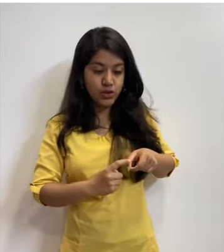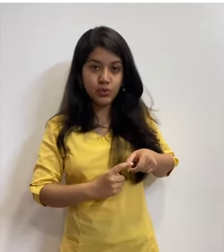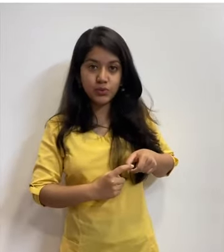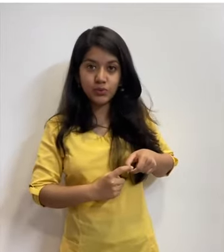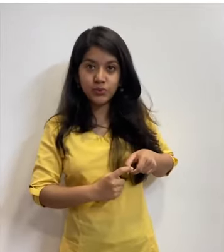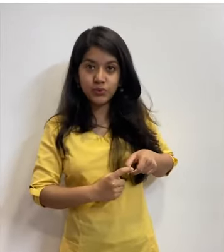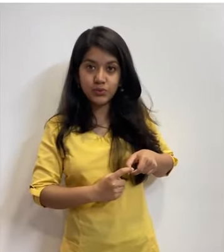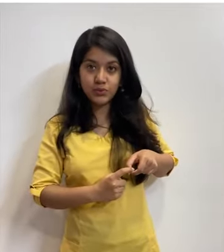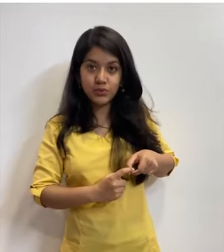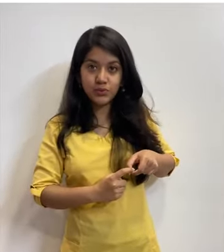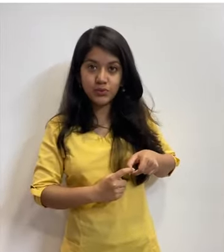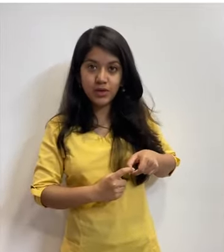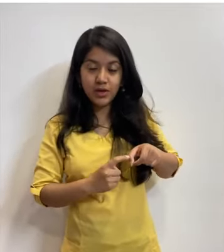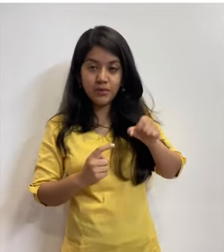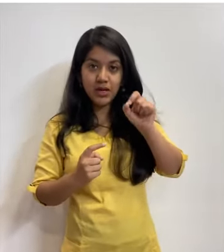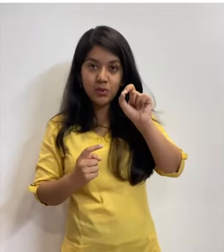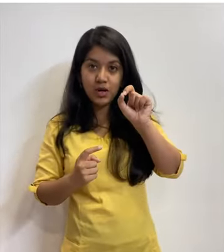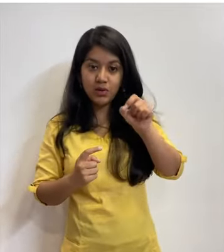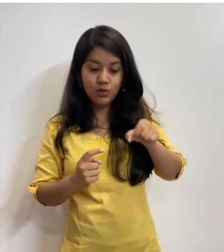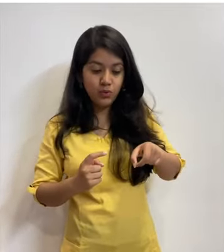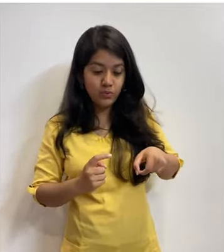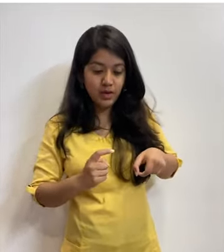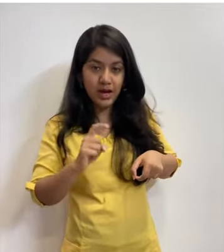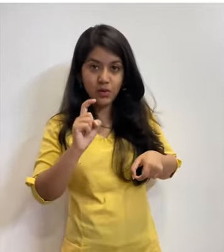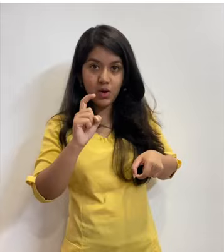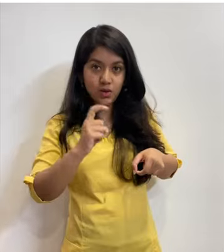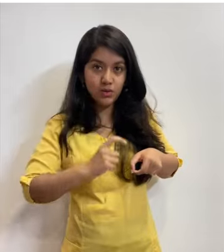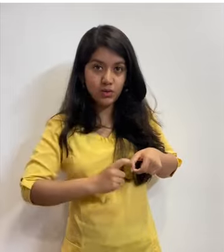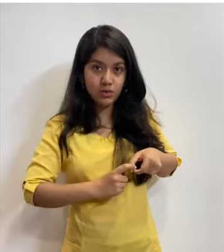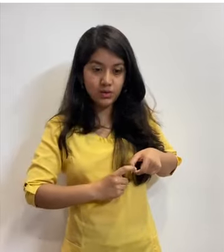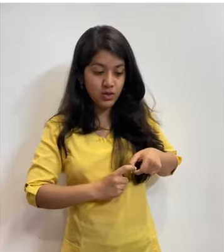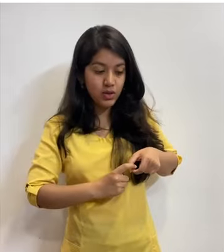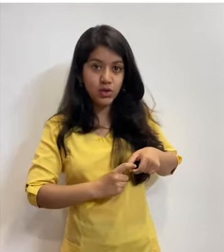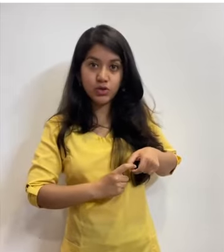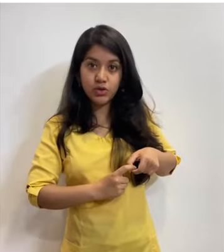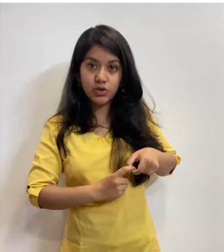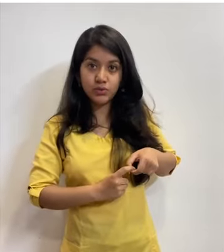Q. Make one hoop and one hook, Q.